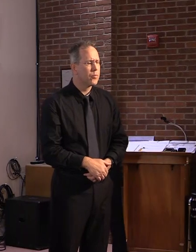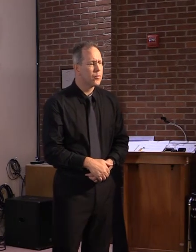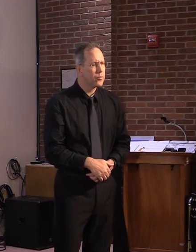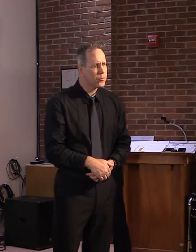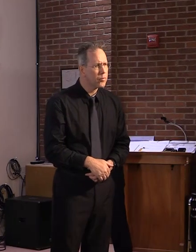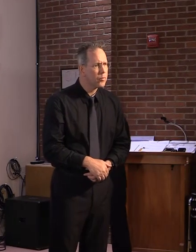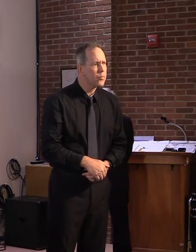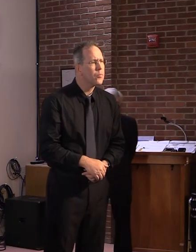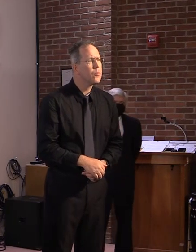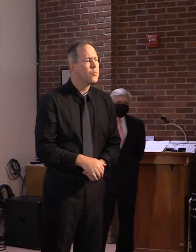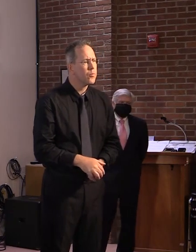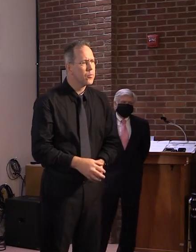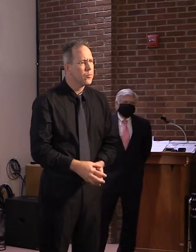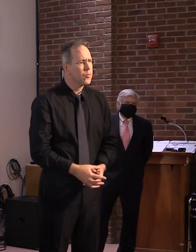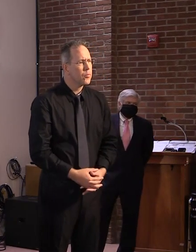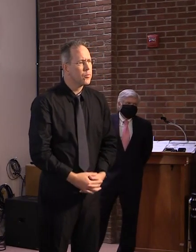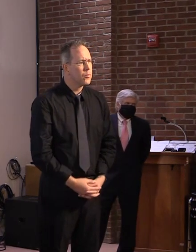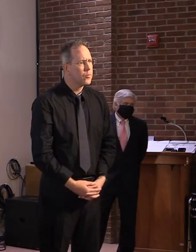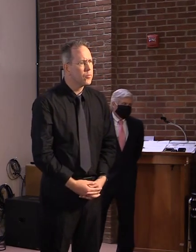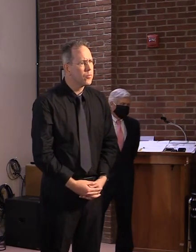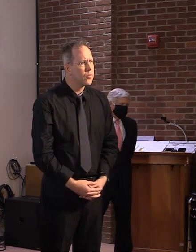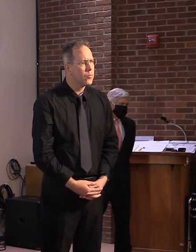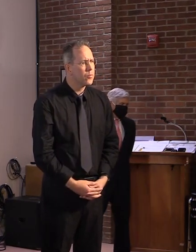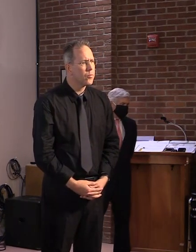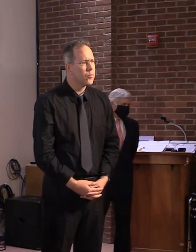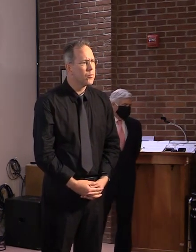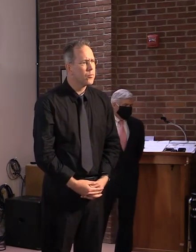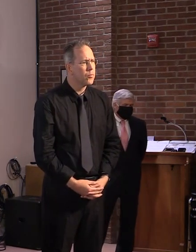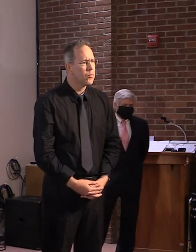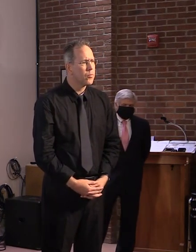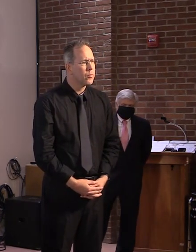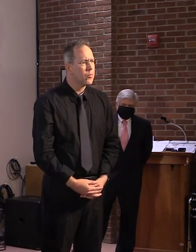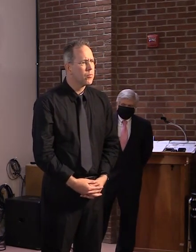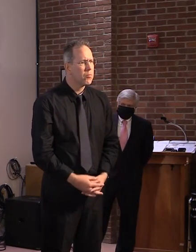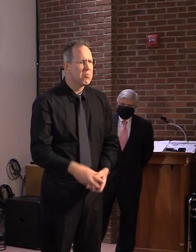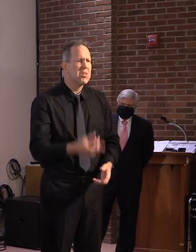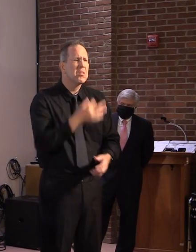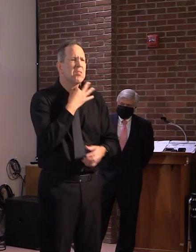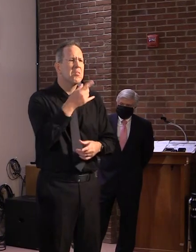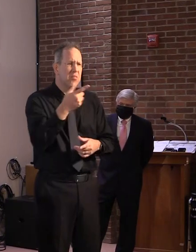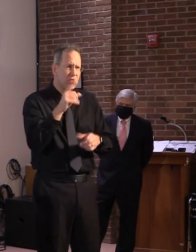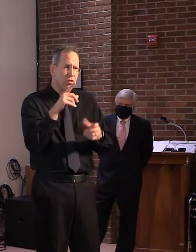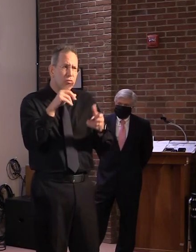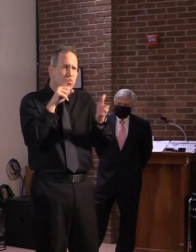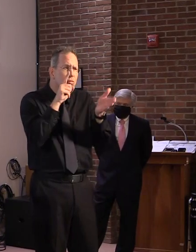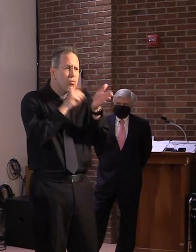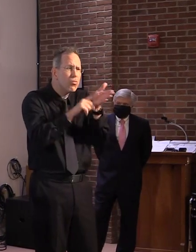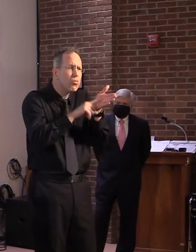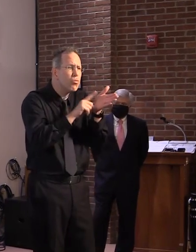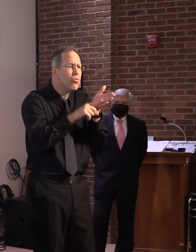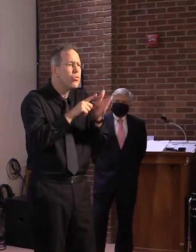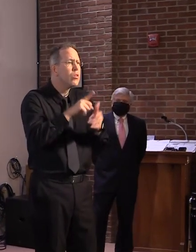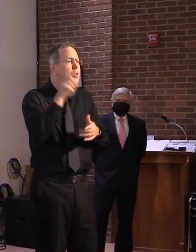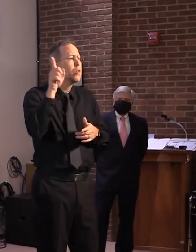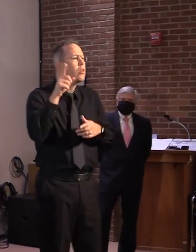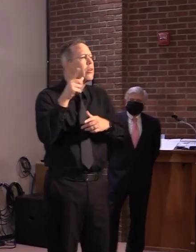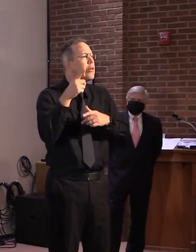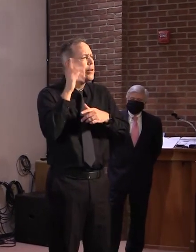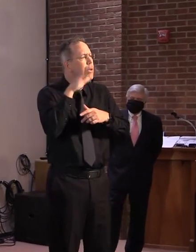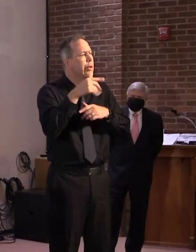Canada for that matter, collects this data in the equivalent of counties or not. but at some point the border will open, and